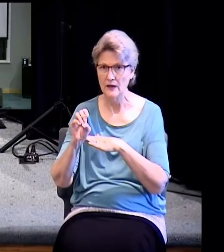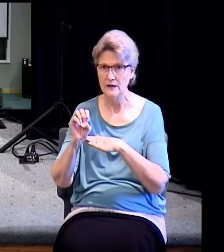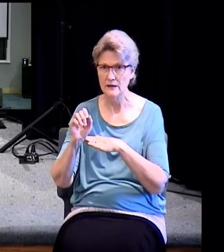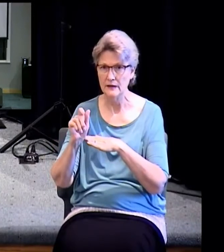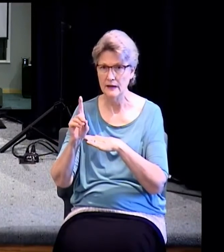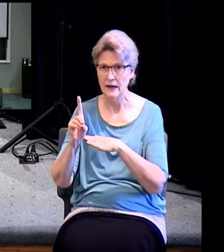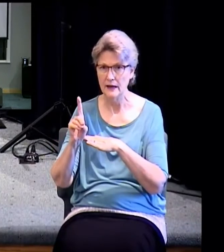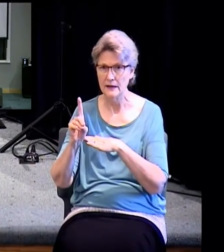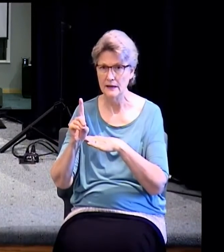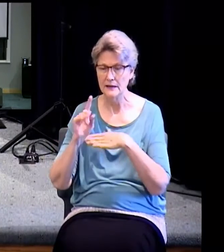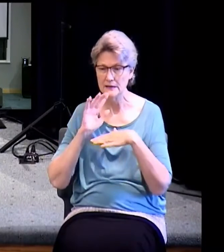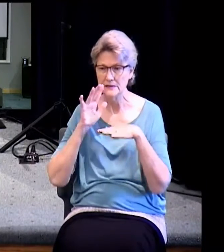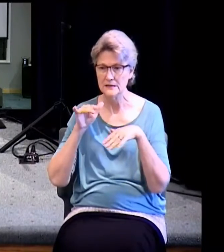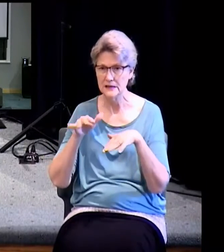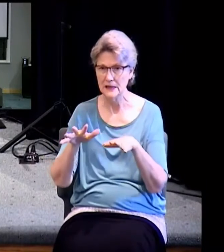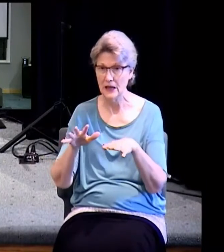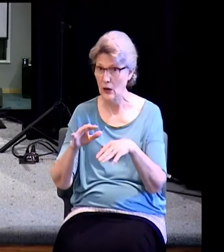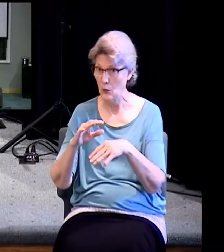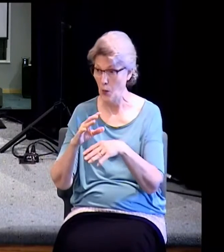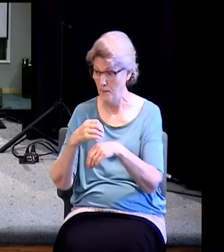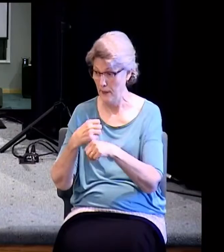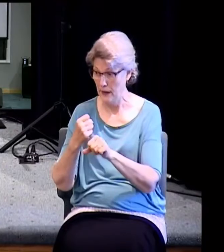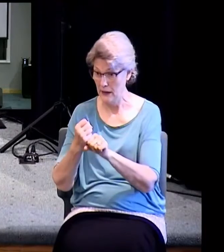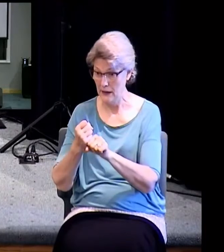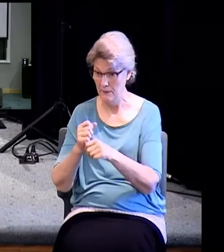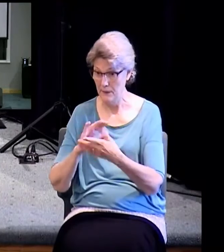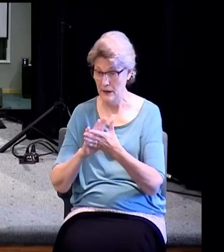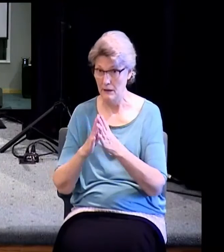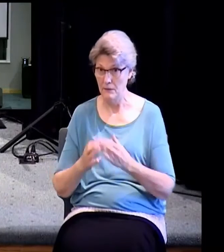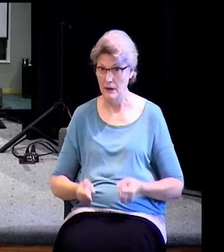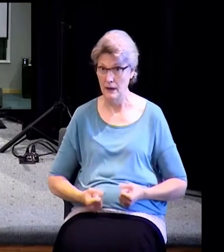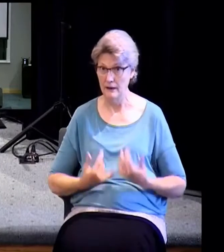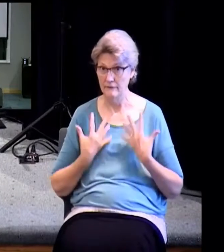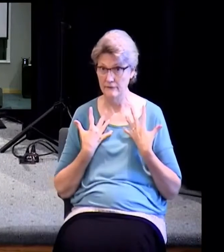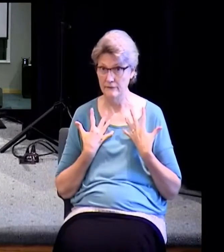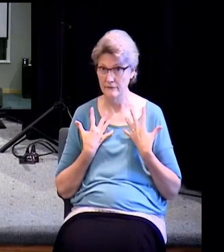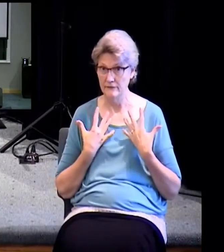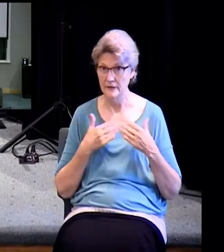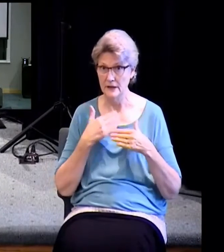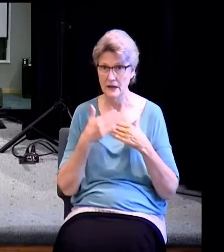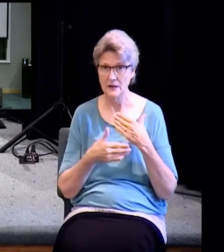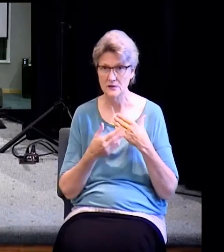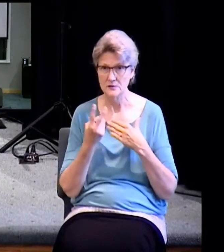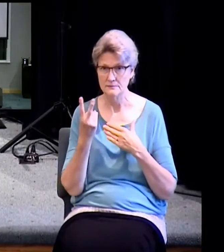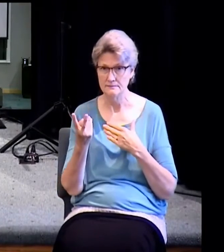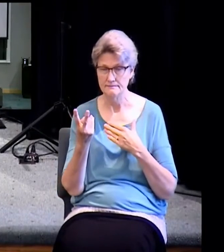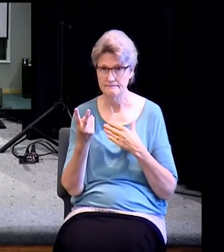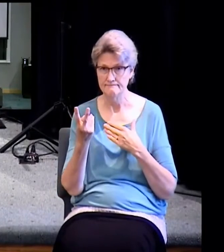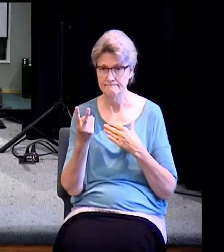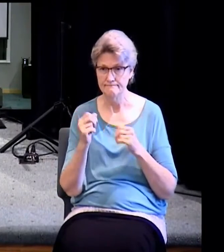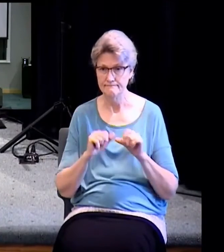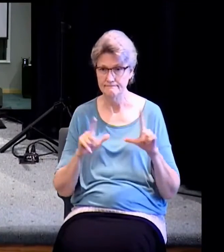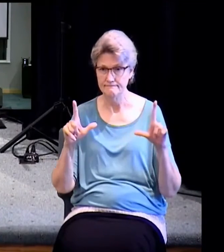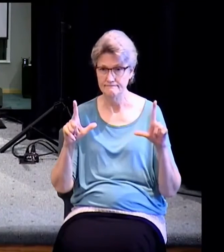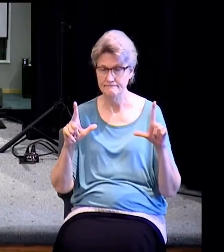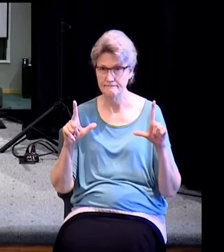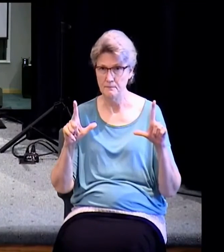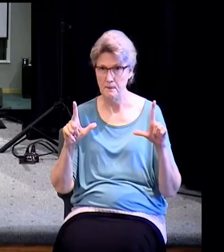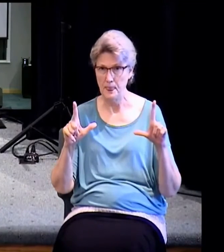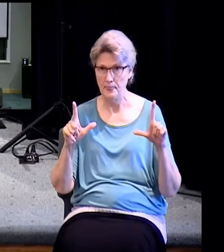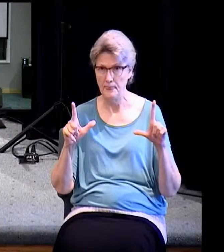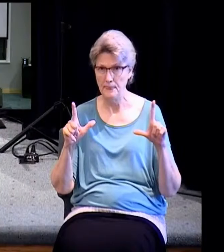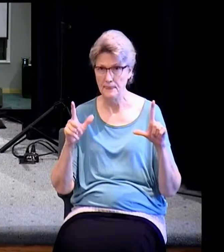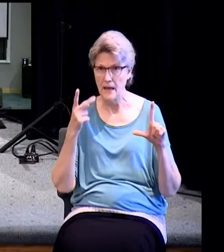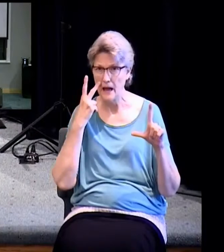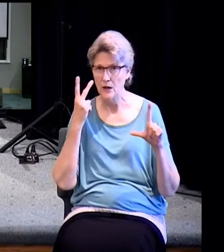make it alive. It's amazing what God did. Now go to that next one, please. I looked